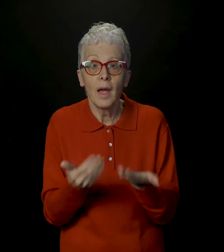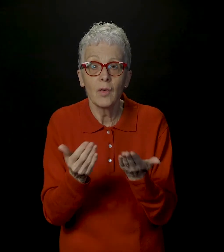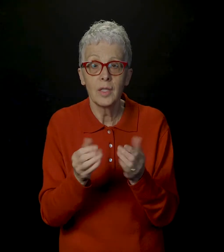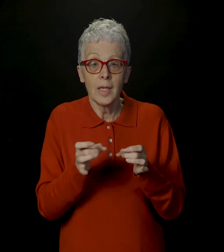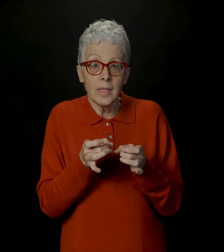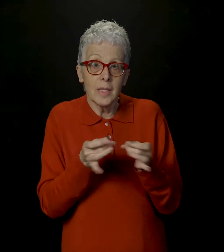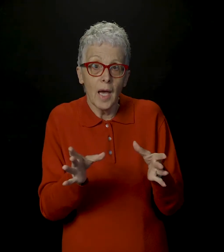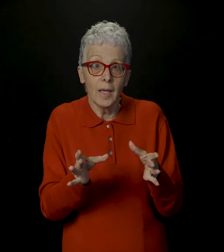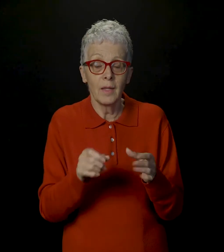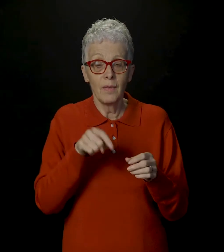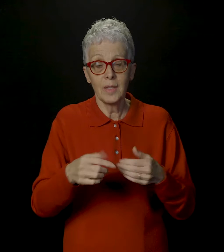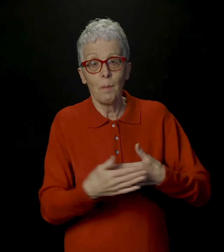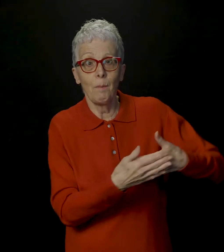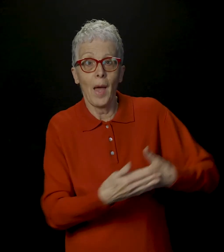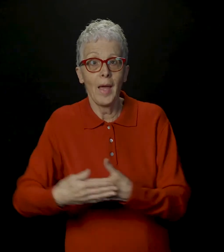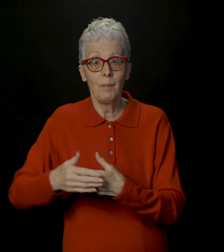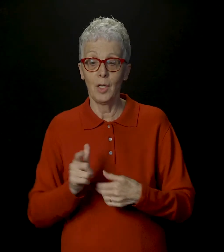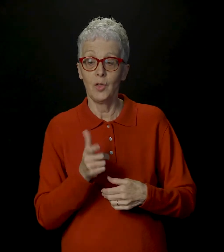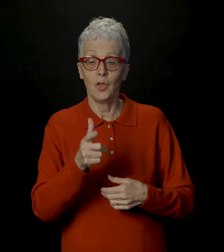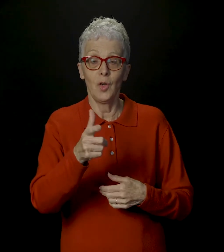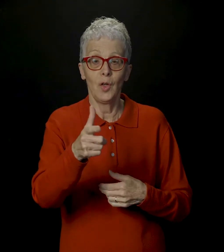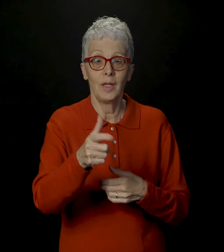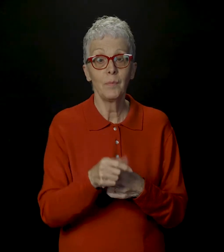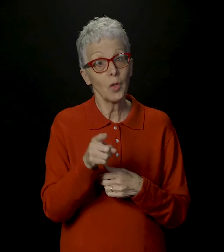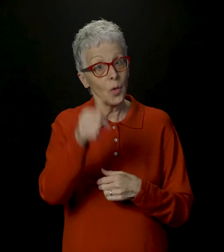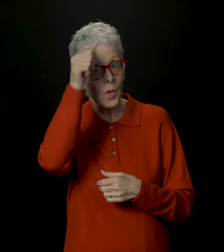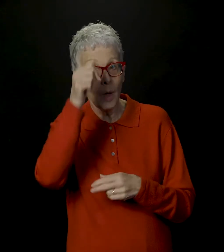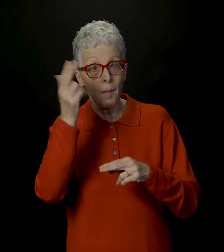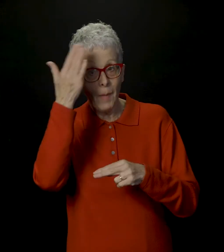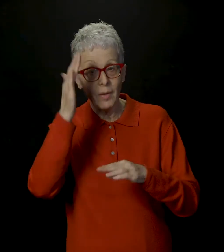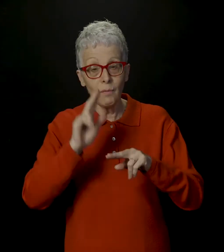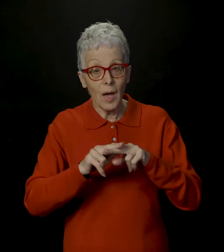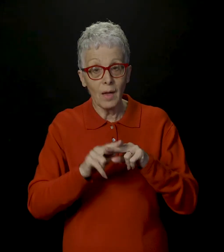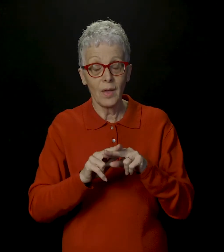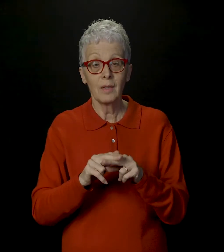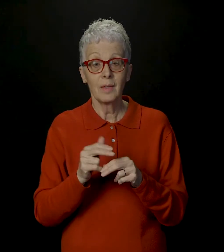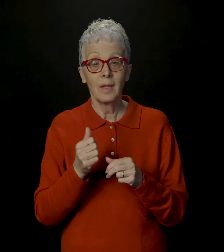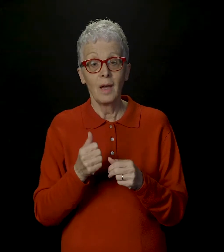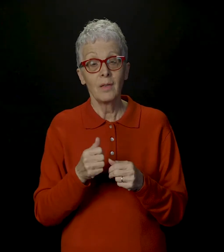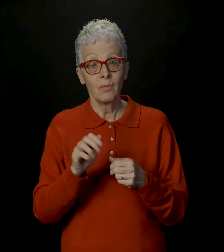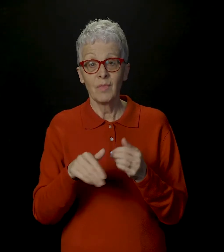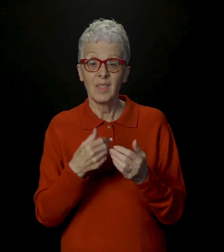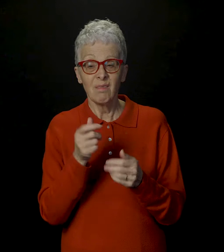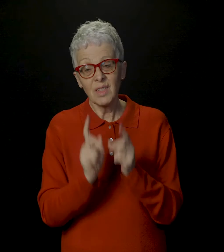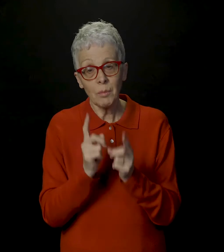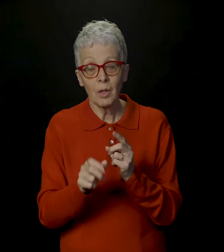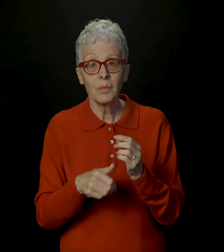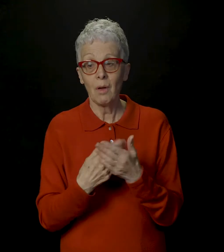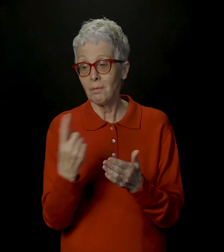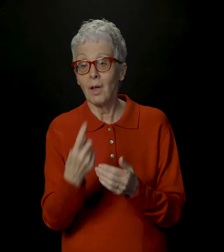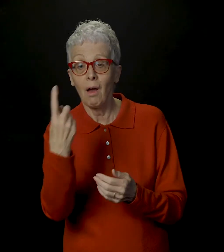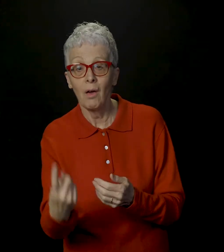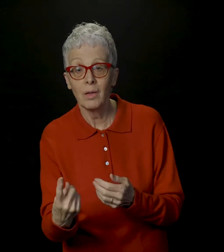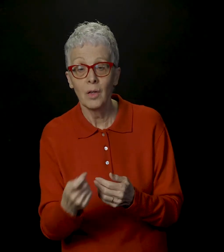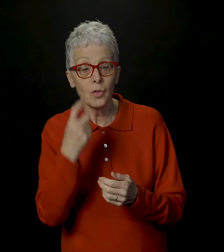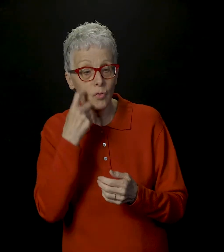Encourage them As they start this baby journey For those who are parents You know that there's no handbook That comes with this thing You're kind of on your own And you kind of look to see What